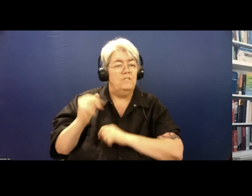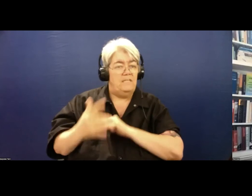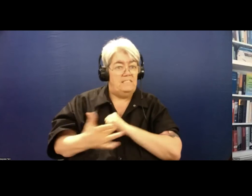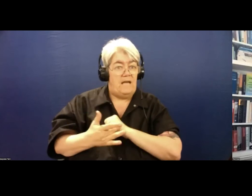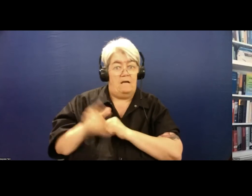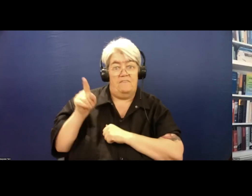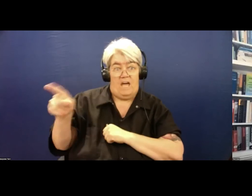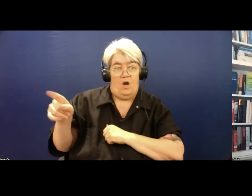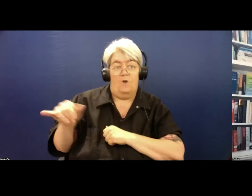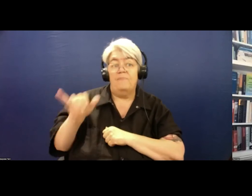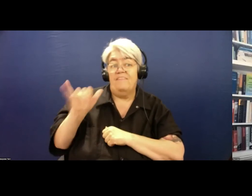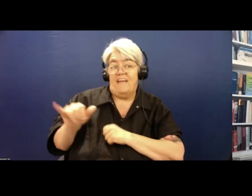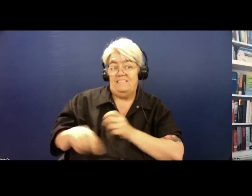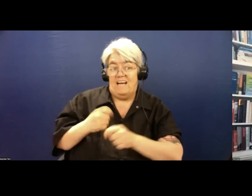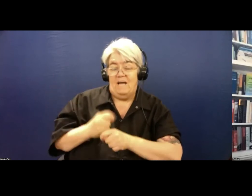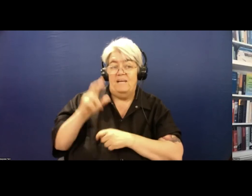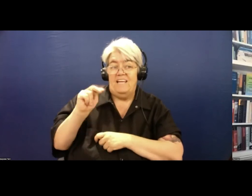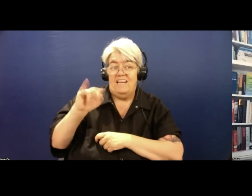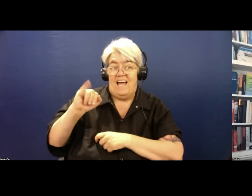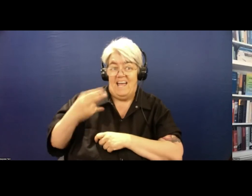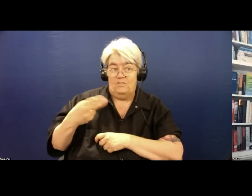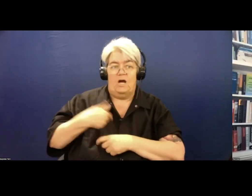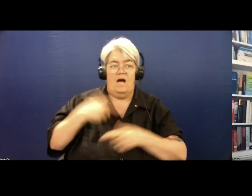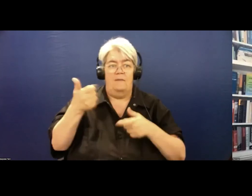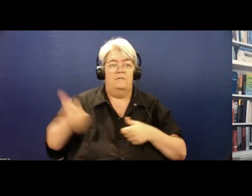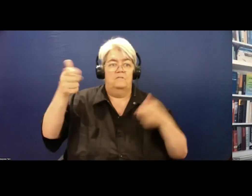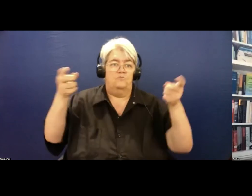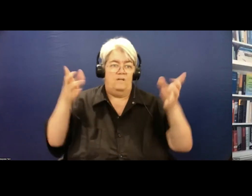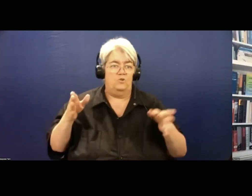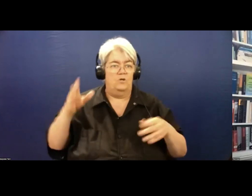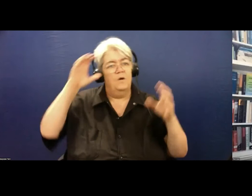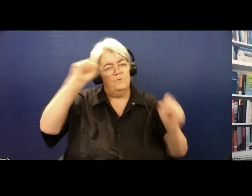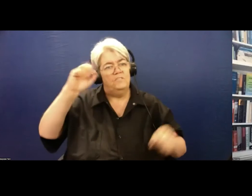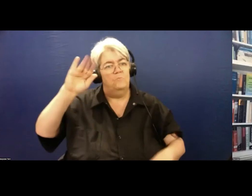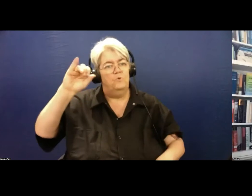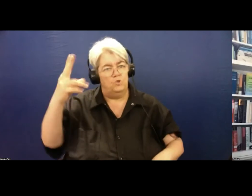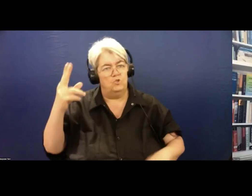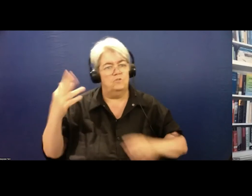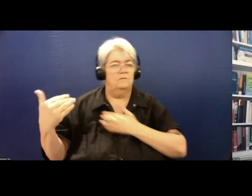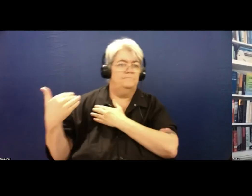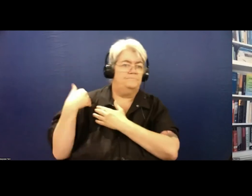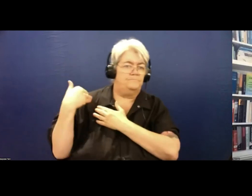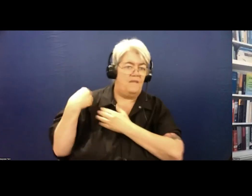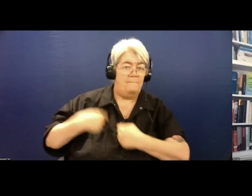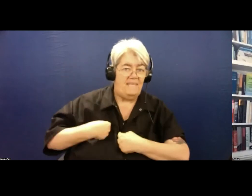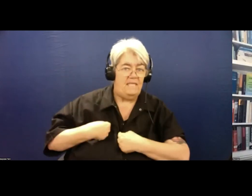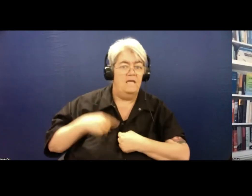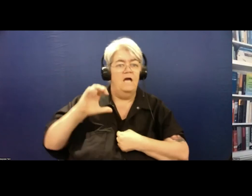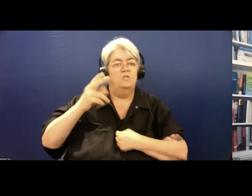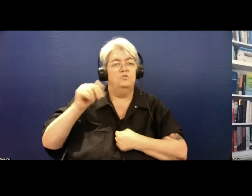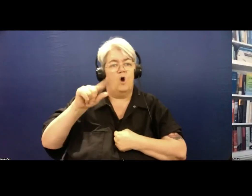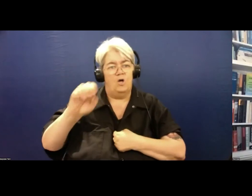the director of NIMH at the time, and President Bush asked me and Charlie Curry, who was the head of Samhsa